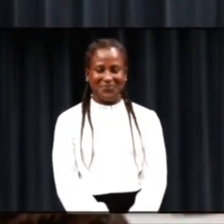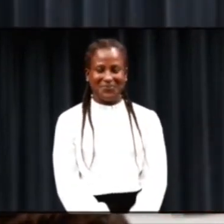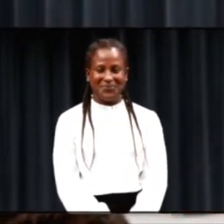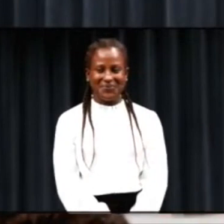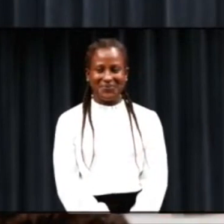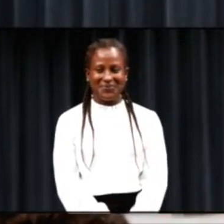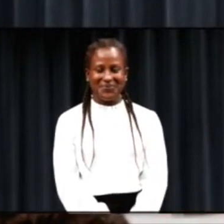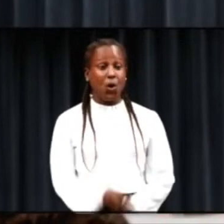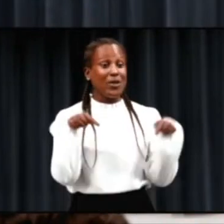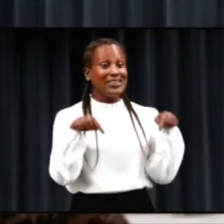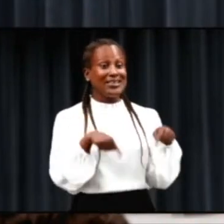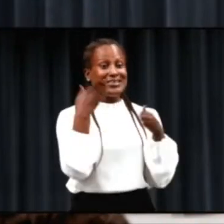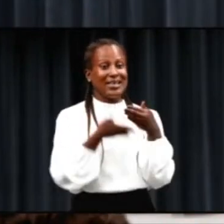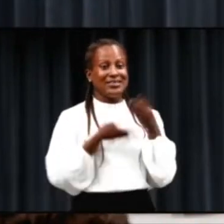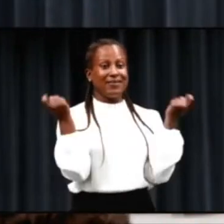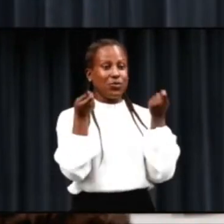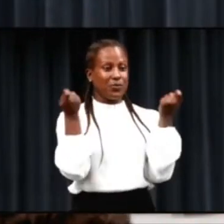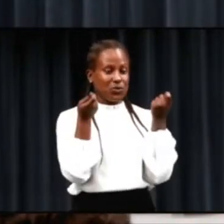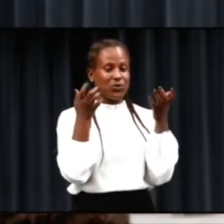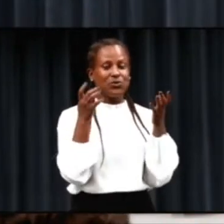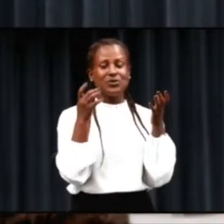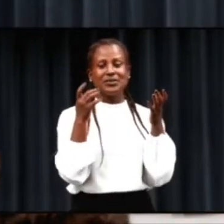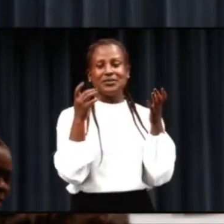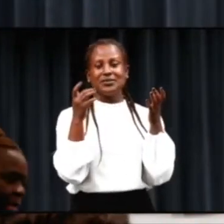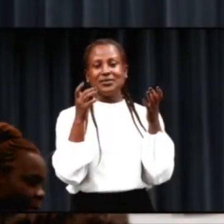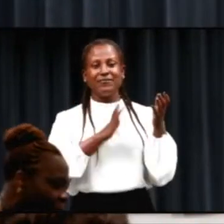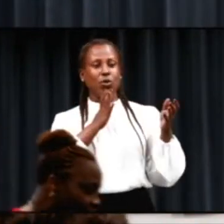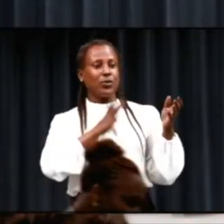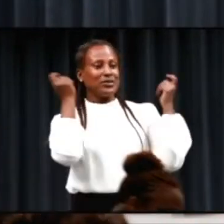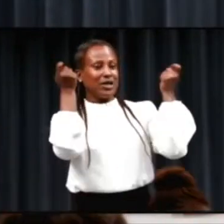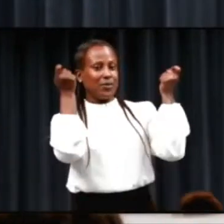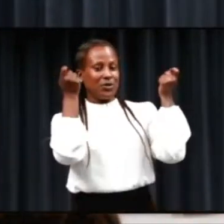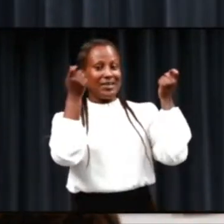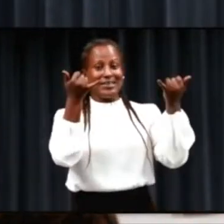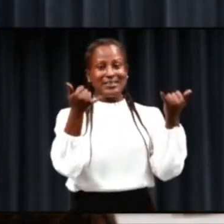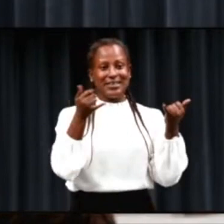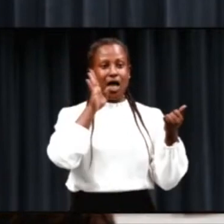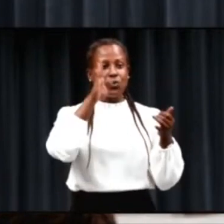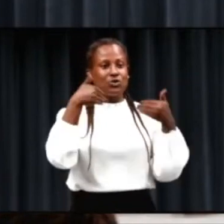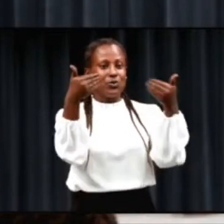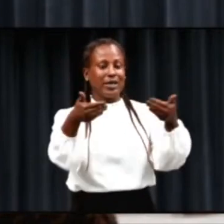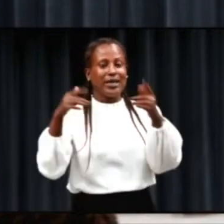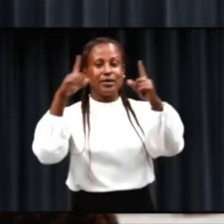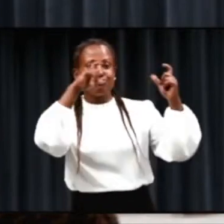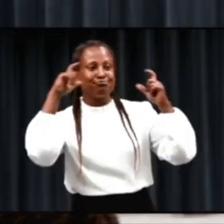This actually is the formal ceremony, but now it's picture taking time.